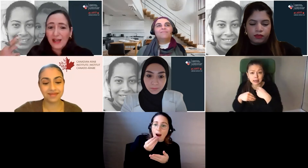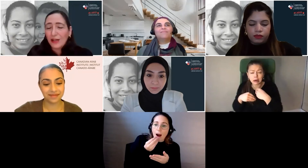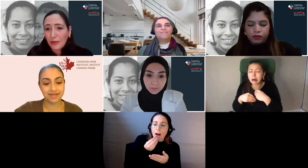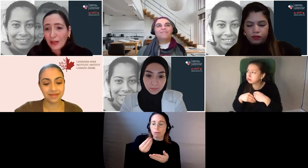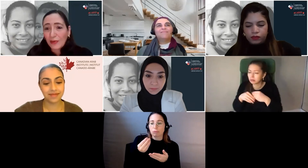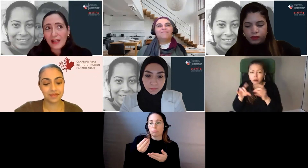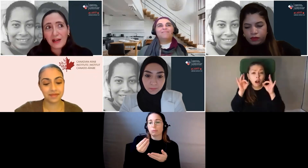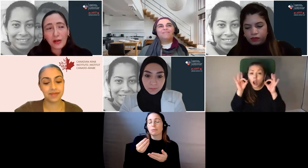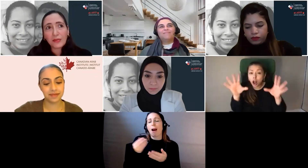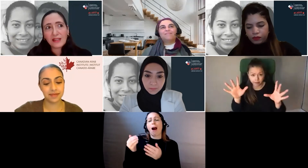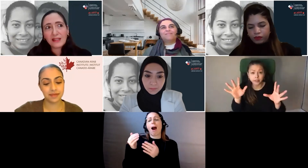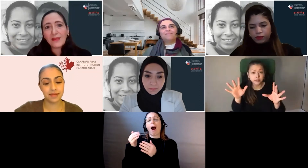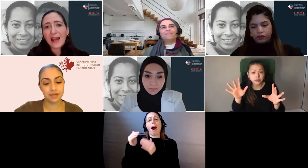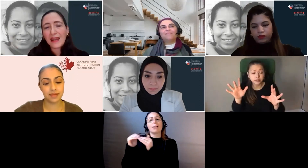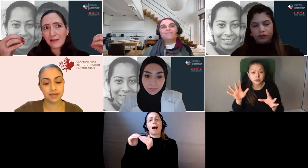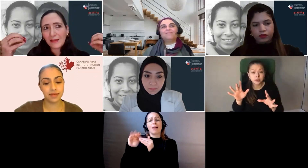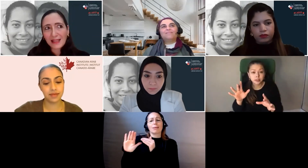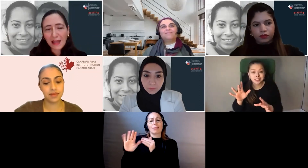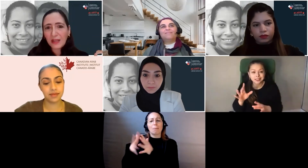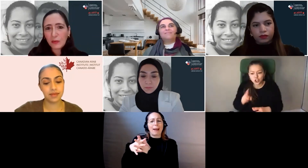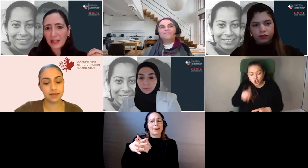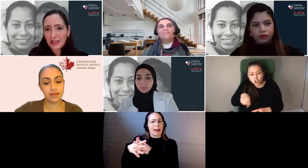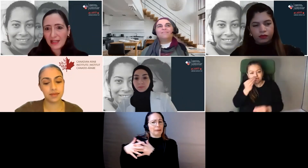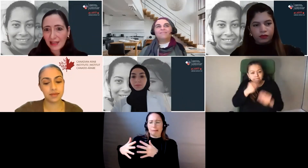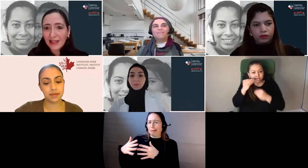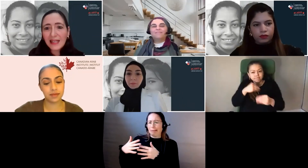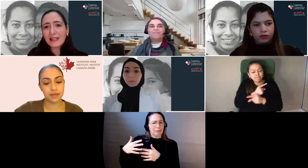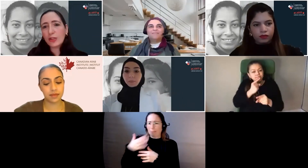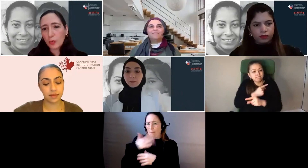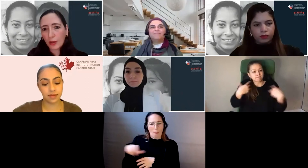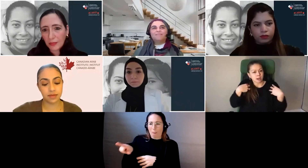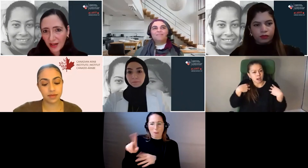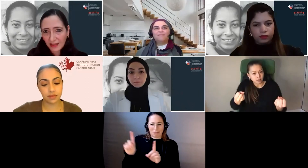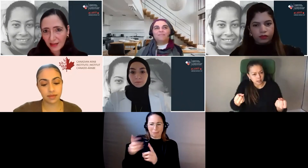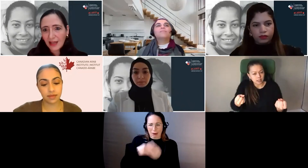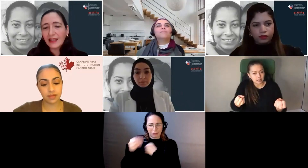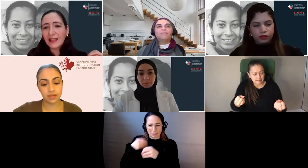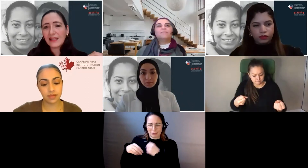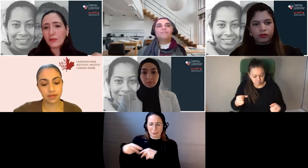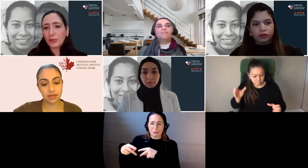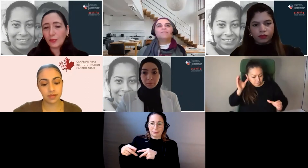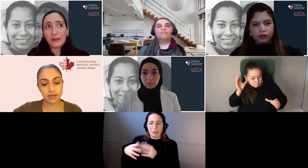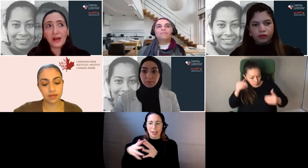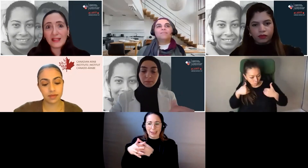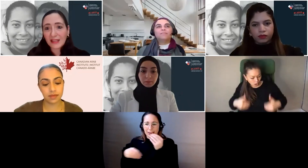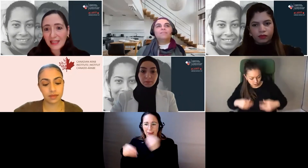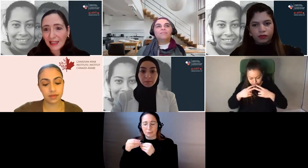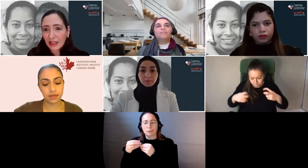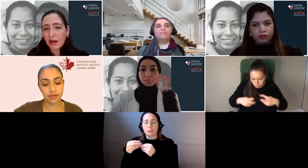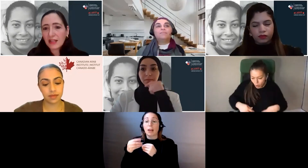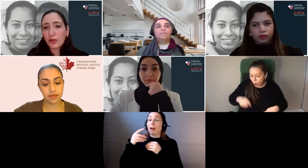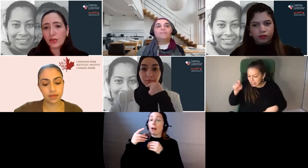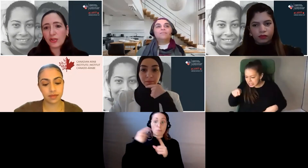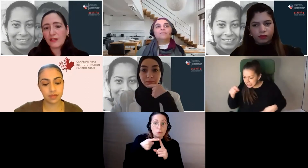Actually regulating our nervous system and accepting what it is, listening to our bodies, listening to what the bodies are